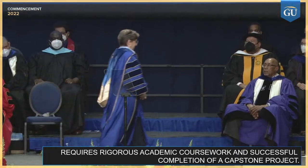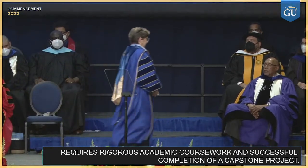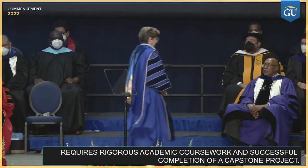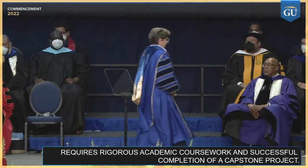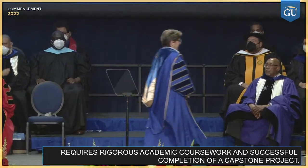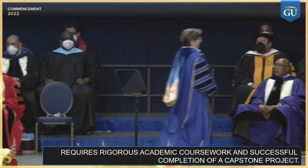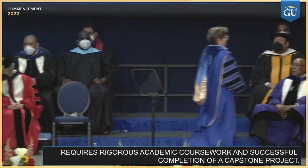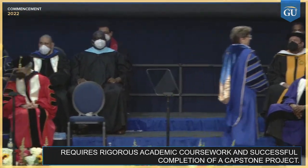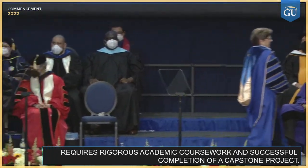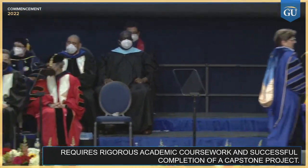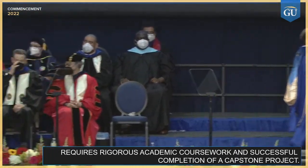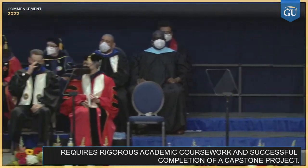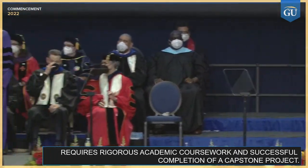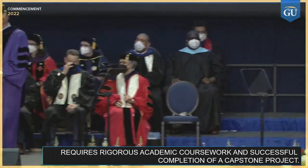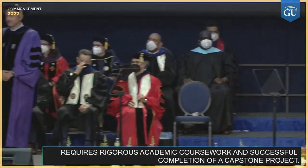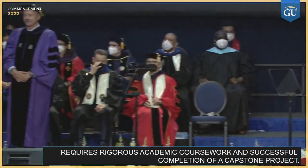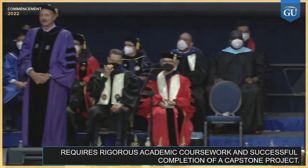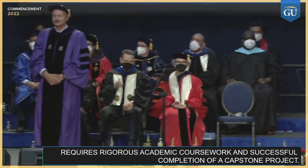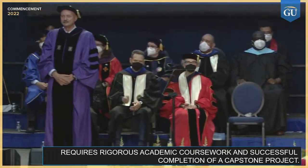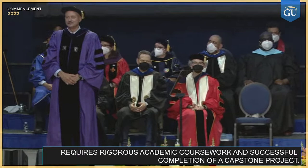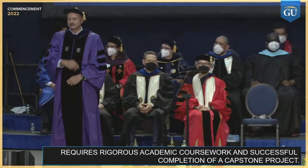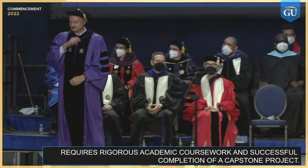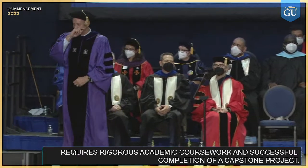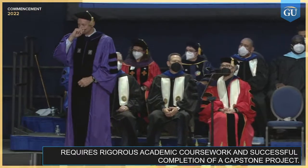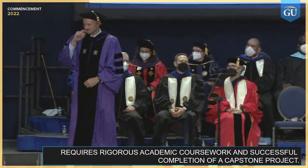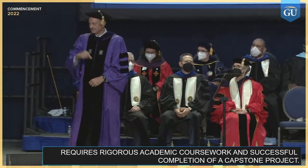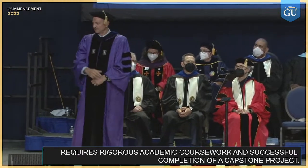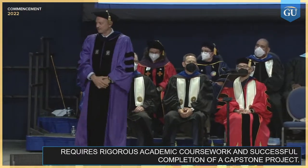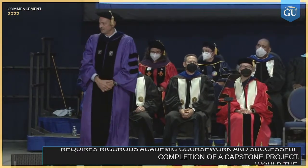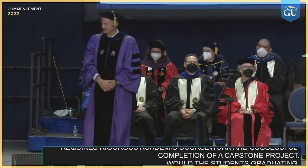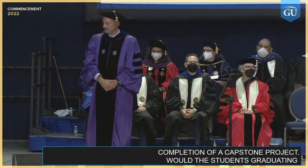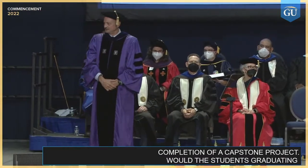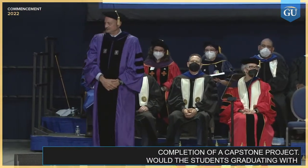Would the students graduating with full honors please come forward?